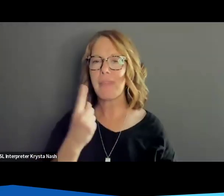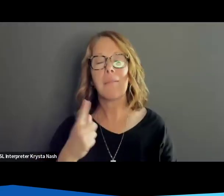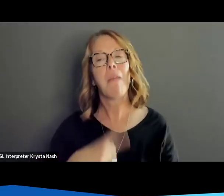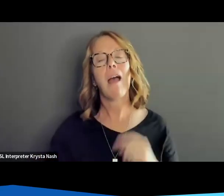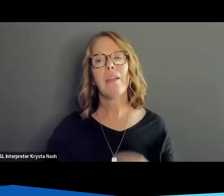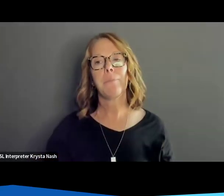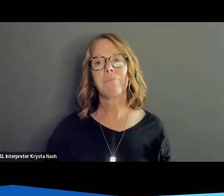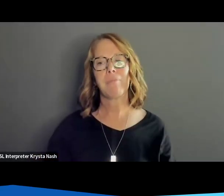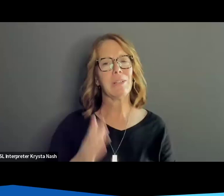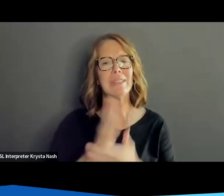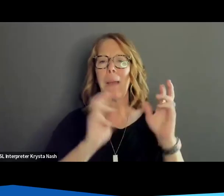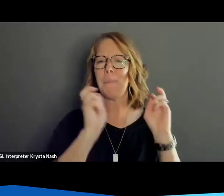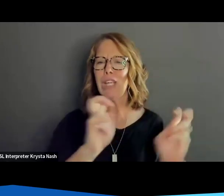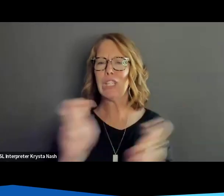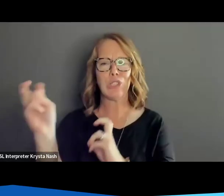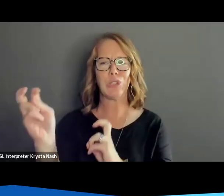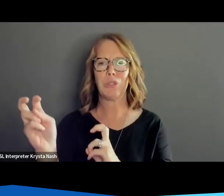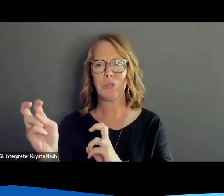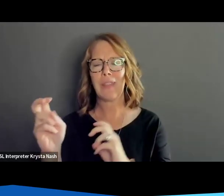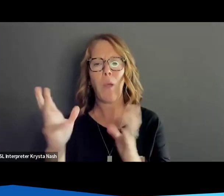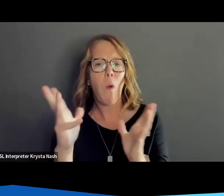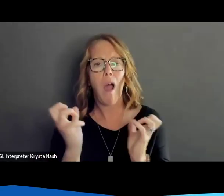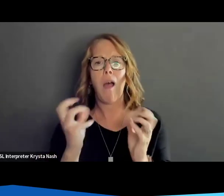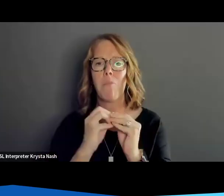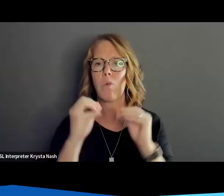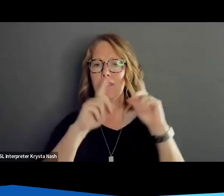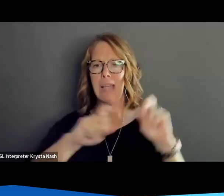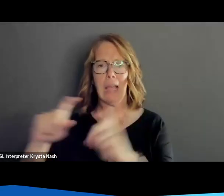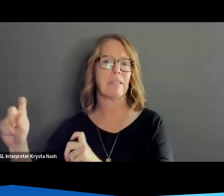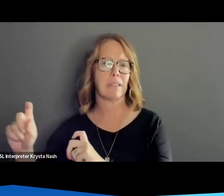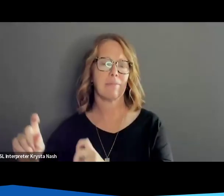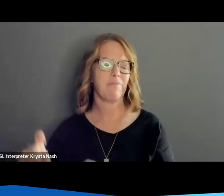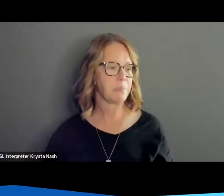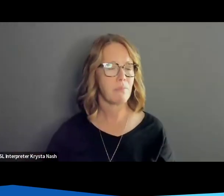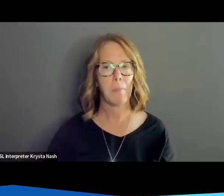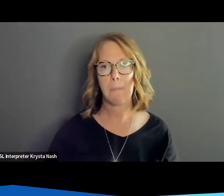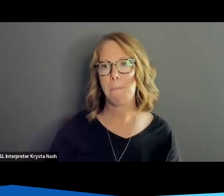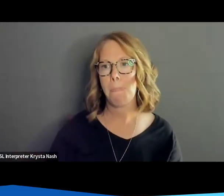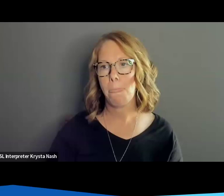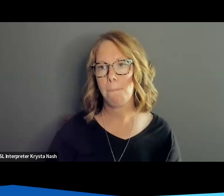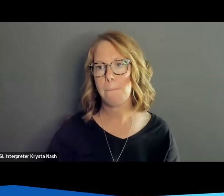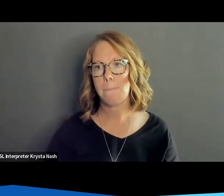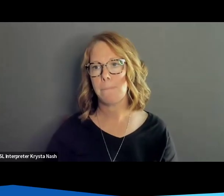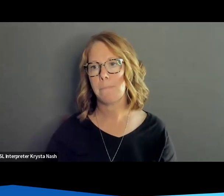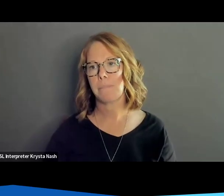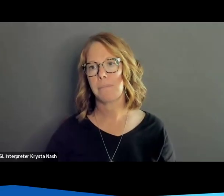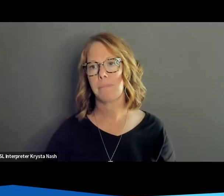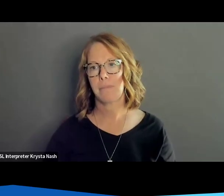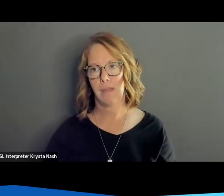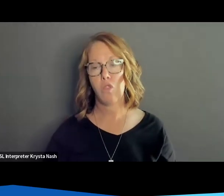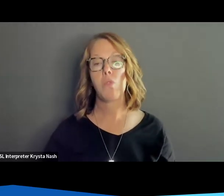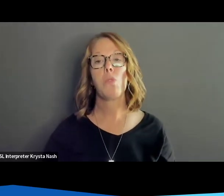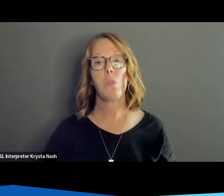there's some issue what's going on. They want some more testing or something that's going on. So there's a lot of things that's going.